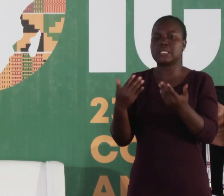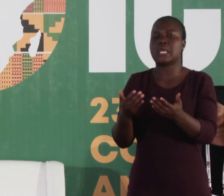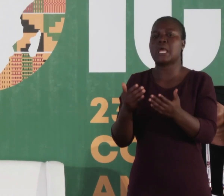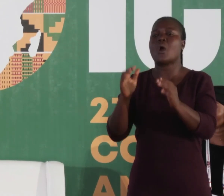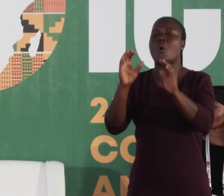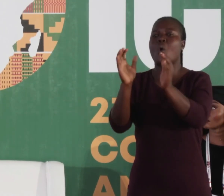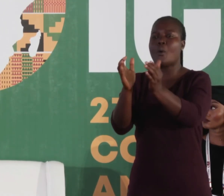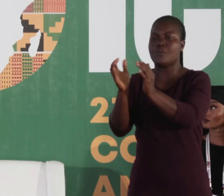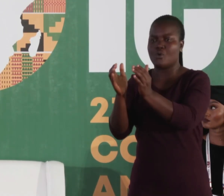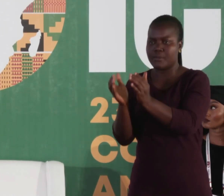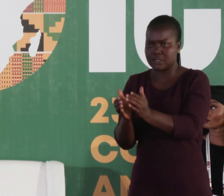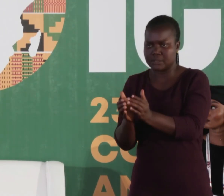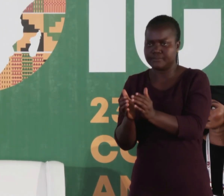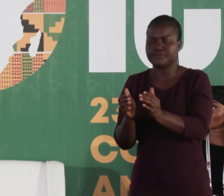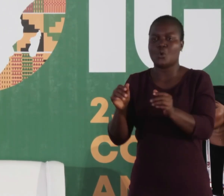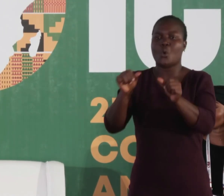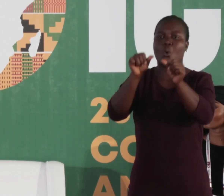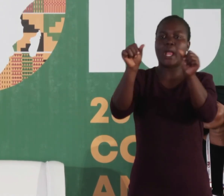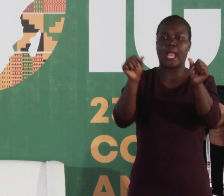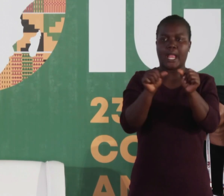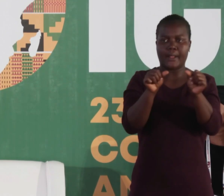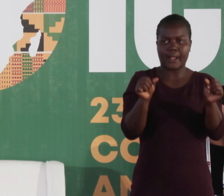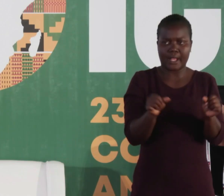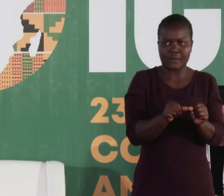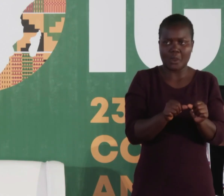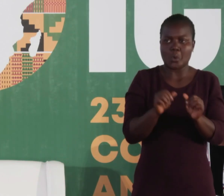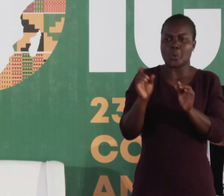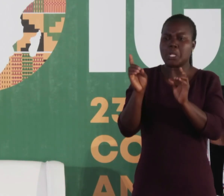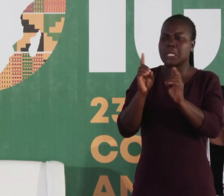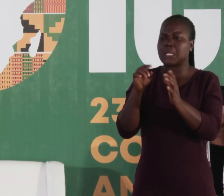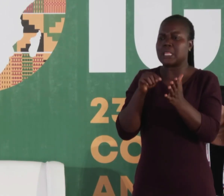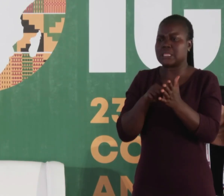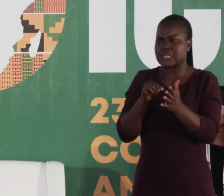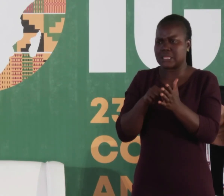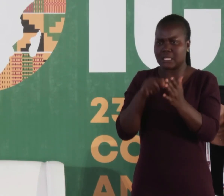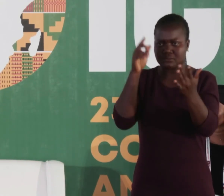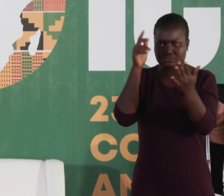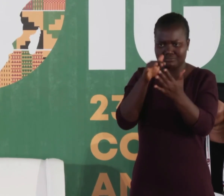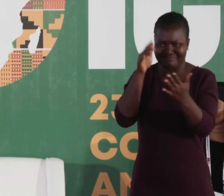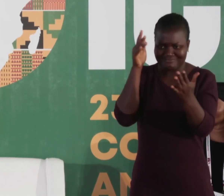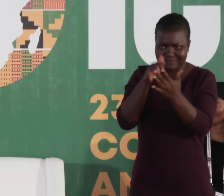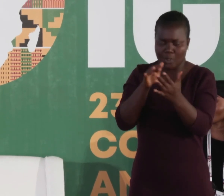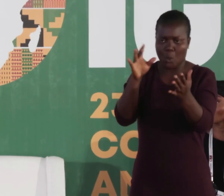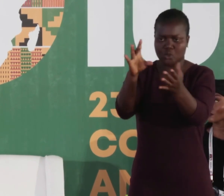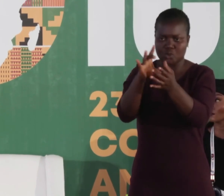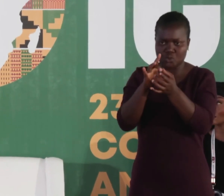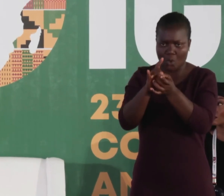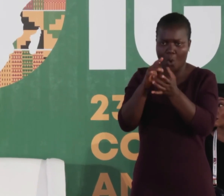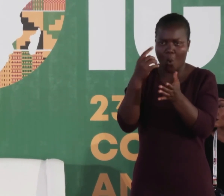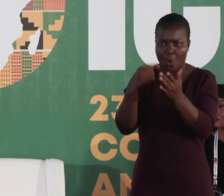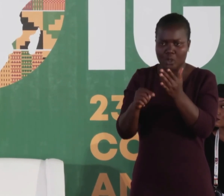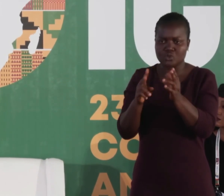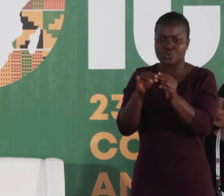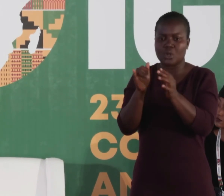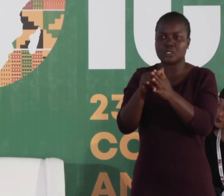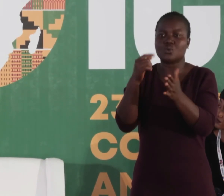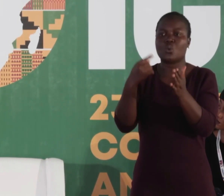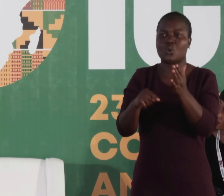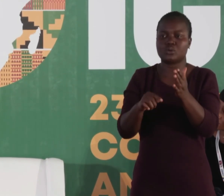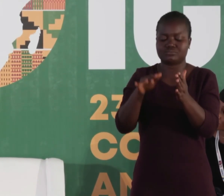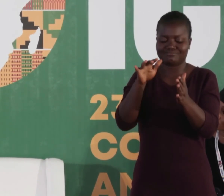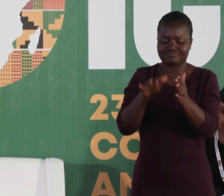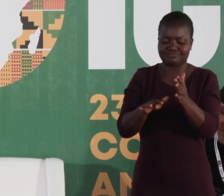We called this study TOPAZ, which means Together Optimizing PrEP Access in